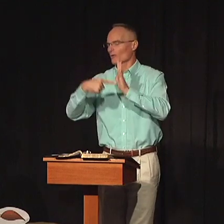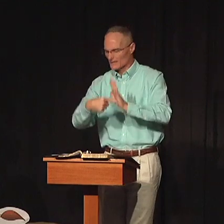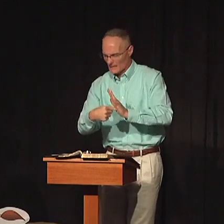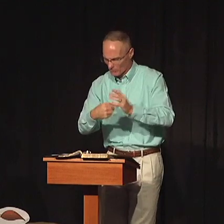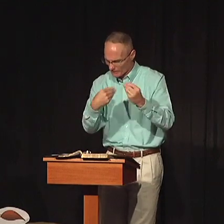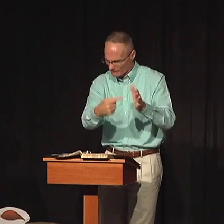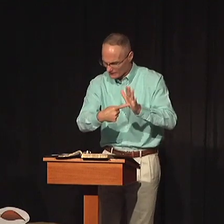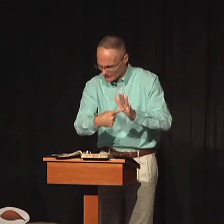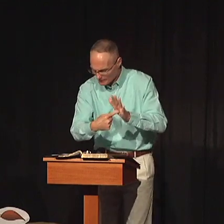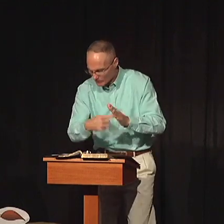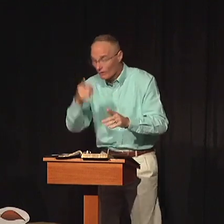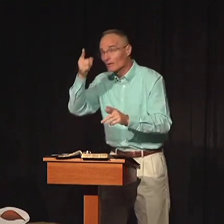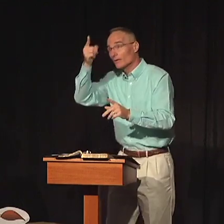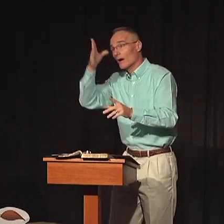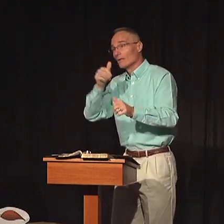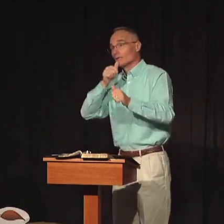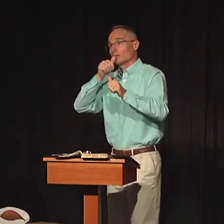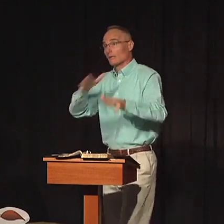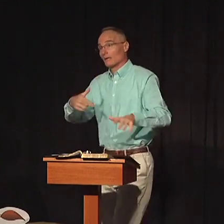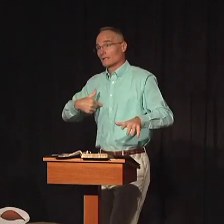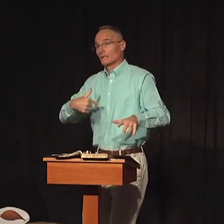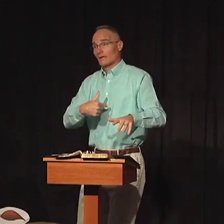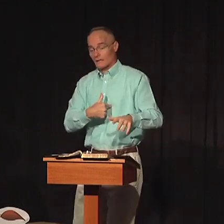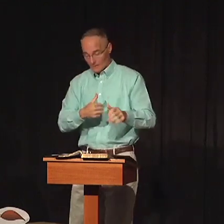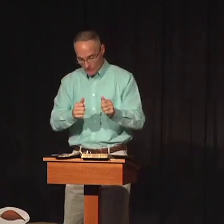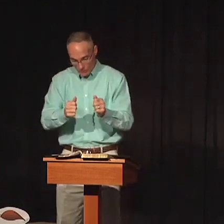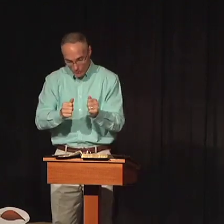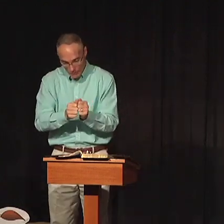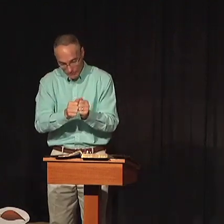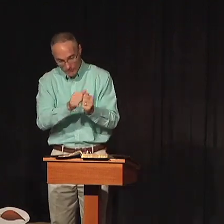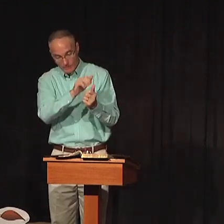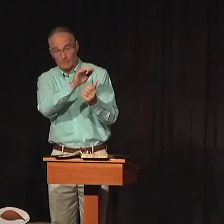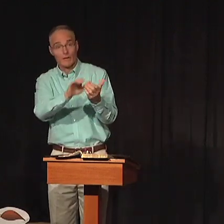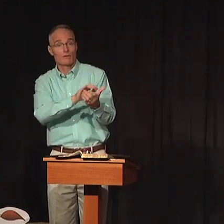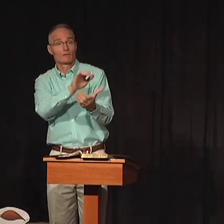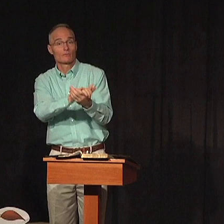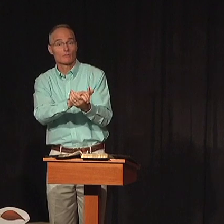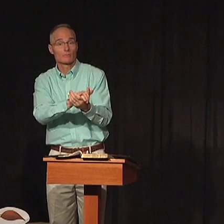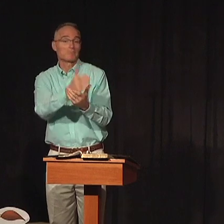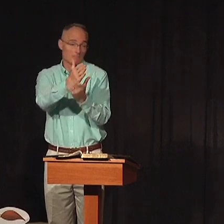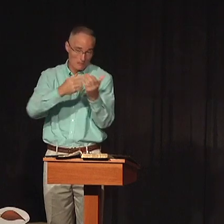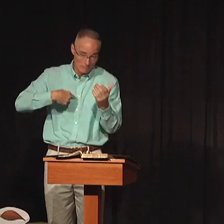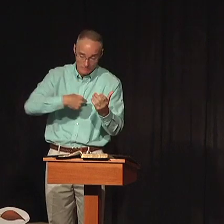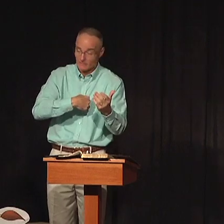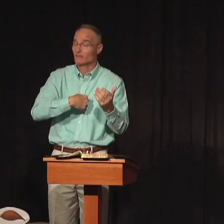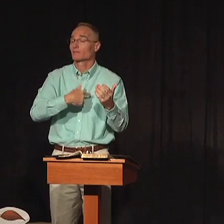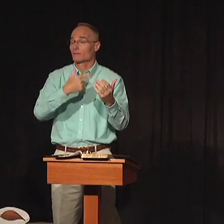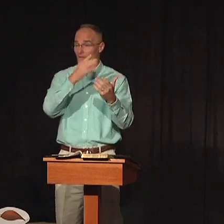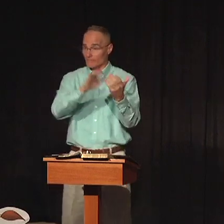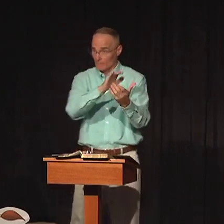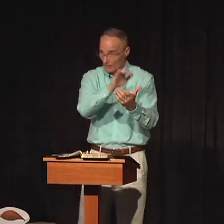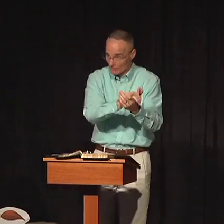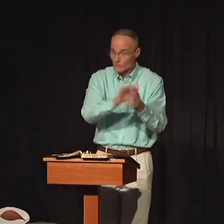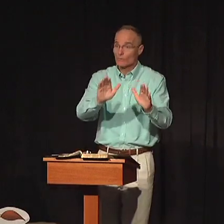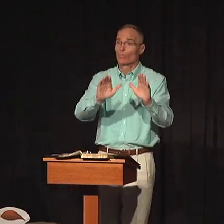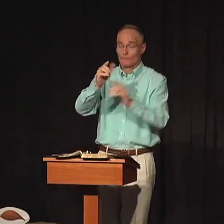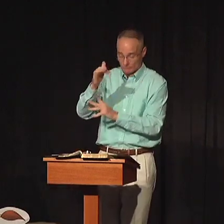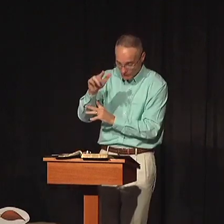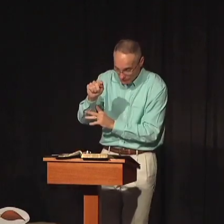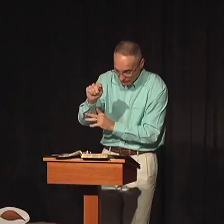with different roles. I'll give you some examples. God has blessed us, some of us, with marriage. Some of us have